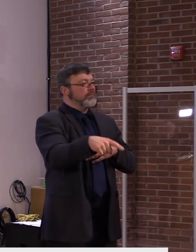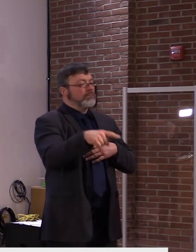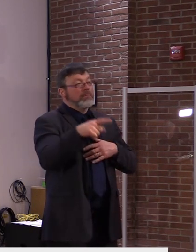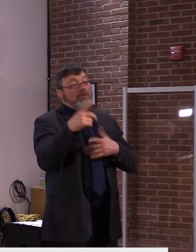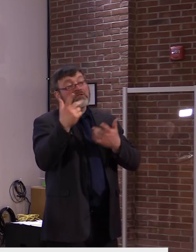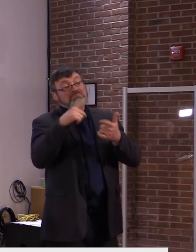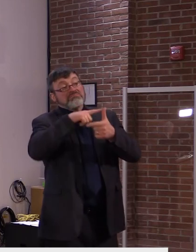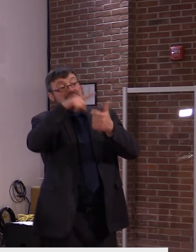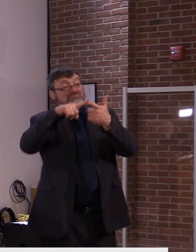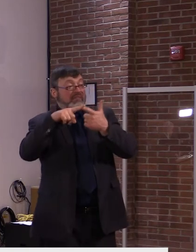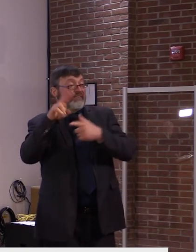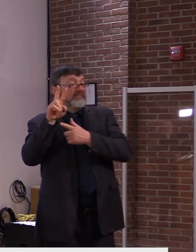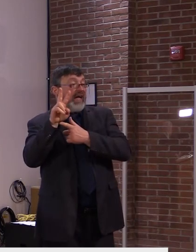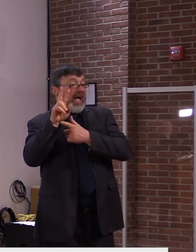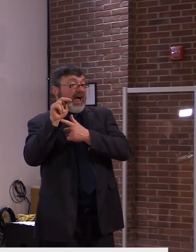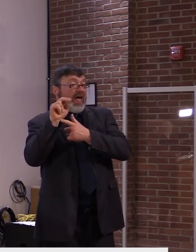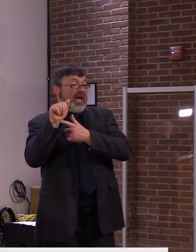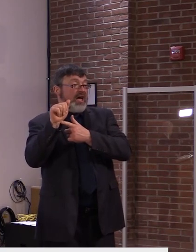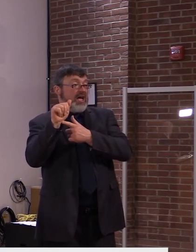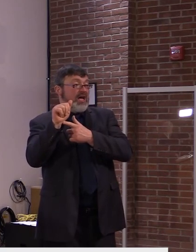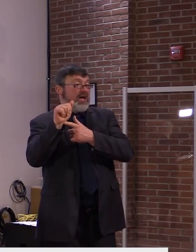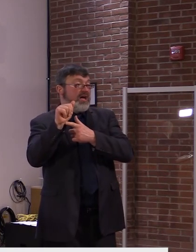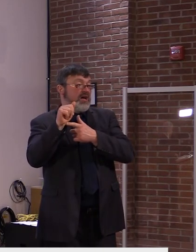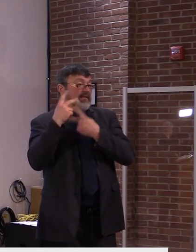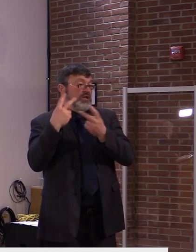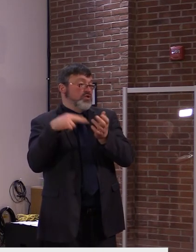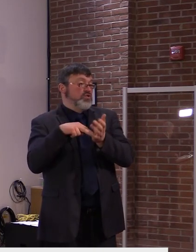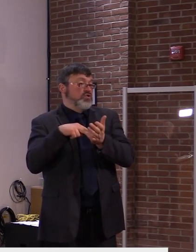just continue vaccinating those that are there.